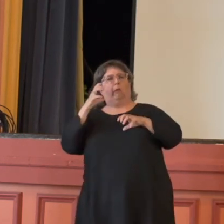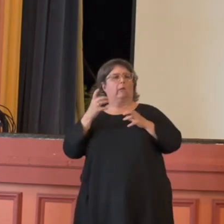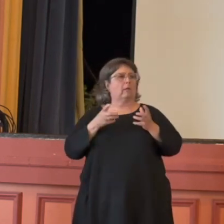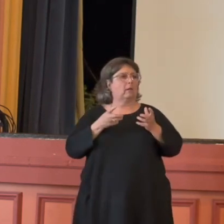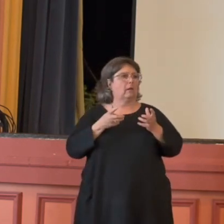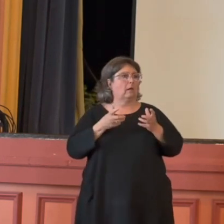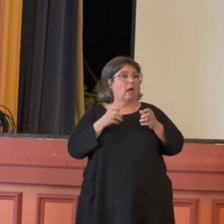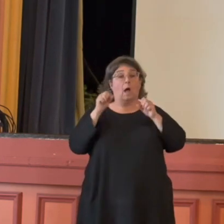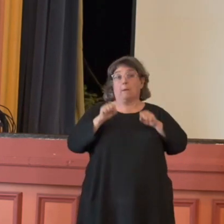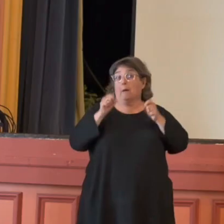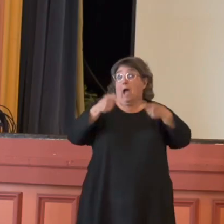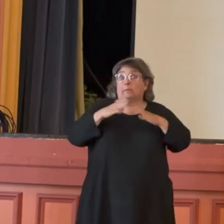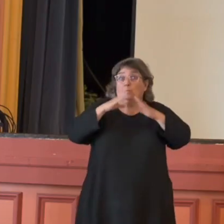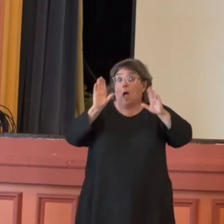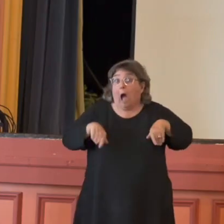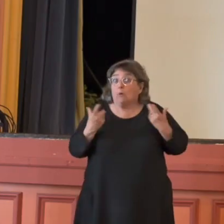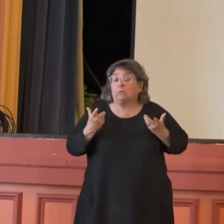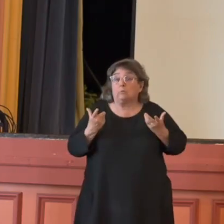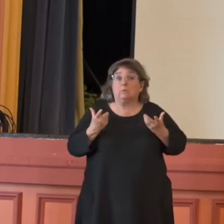that could possibly happen.